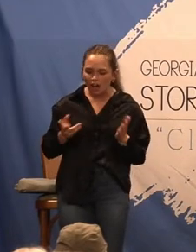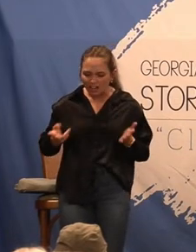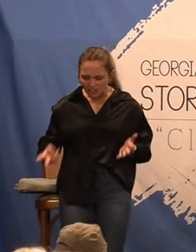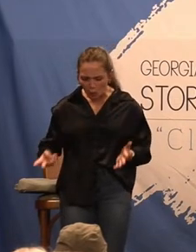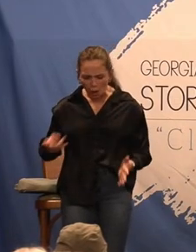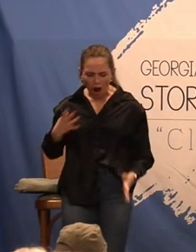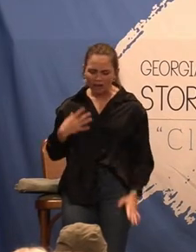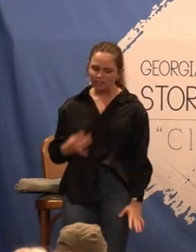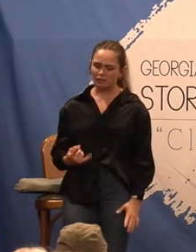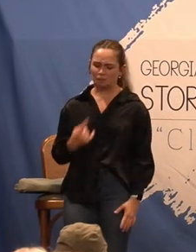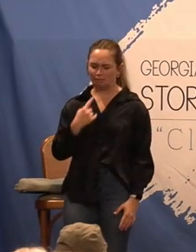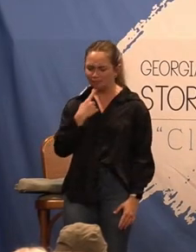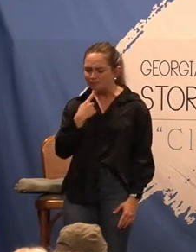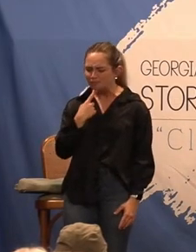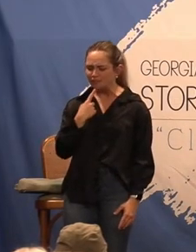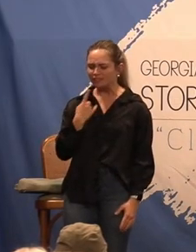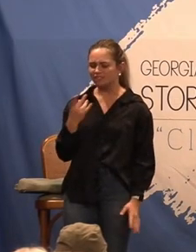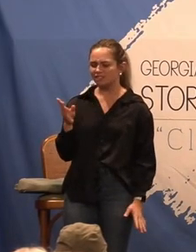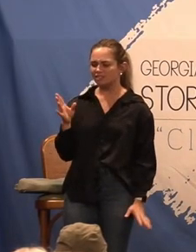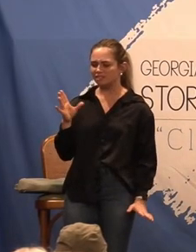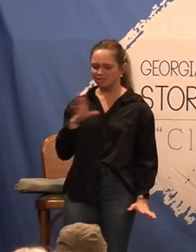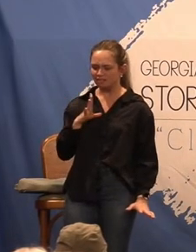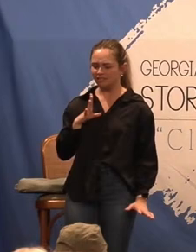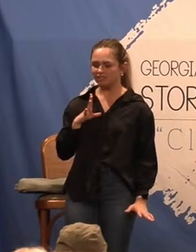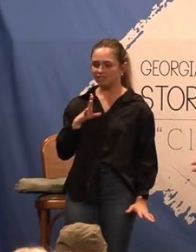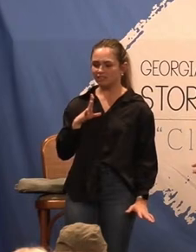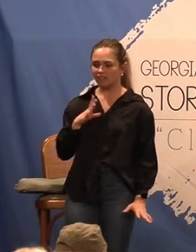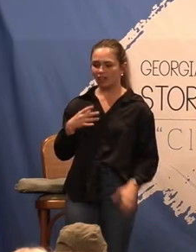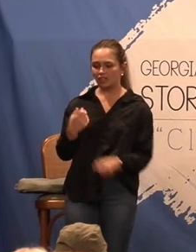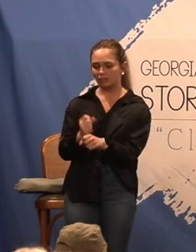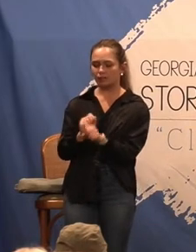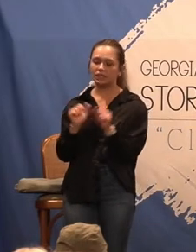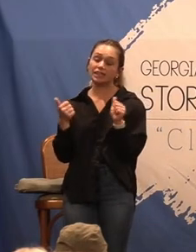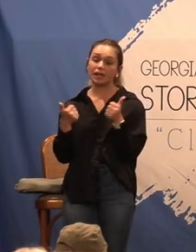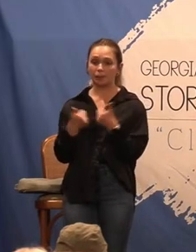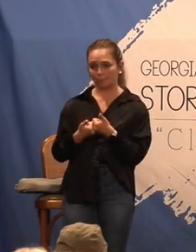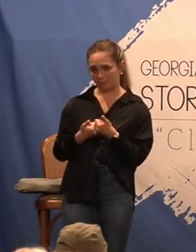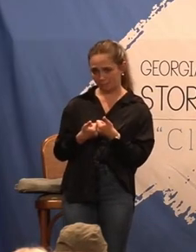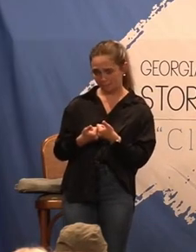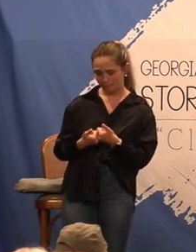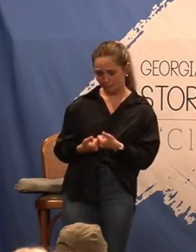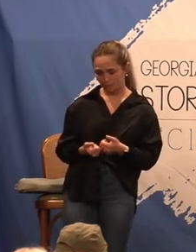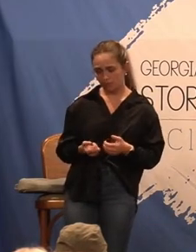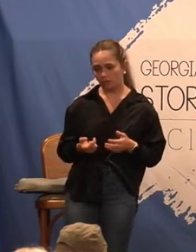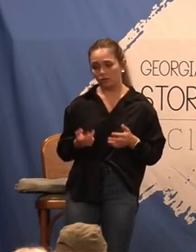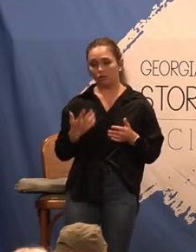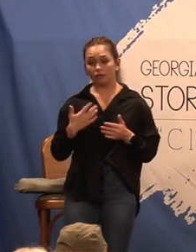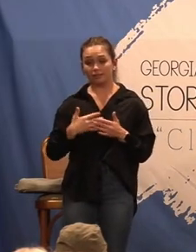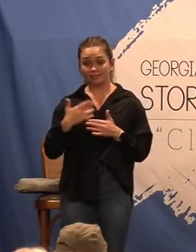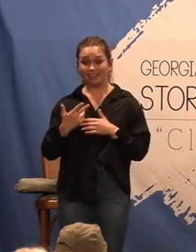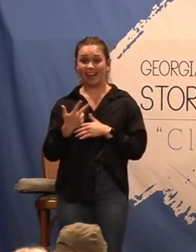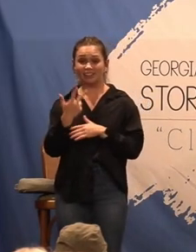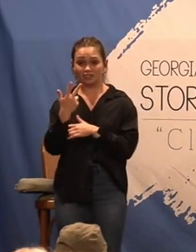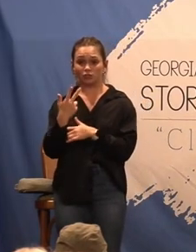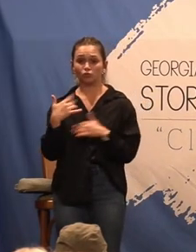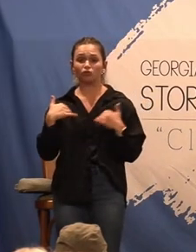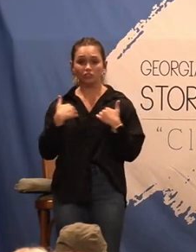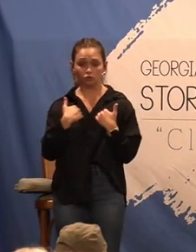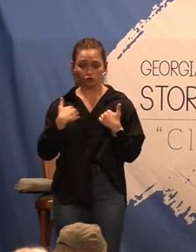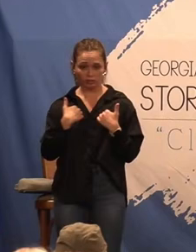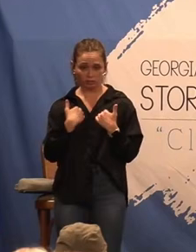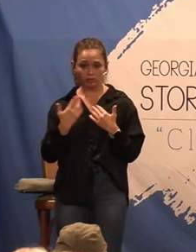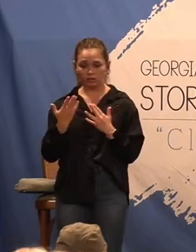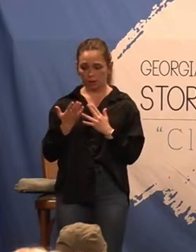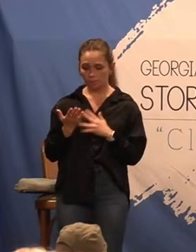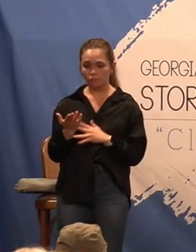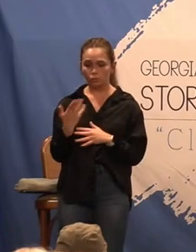so pathetic. All right, let's make it a game, okay? The next three creatures that come